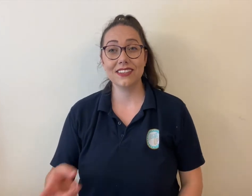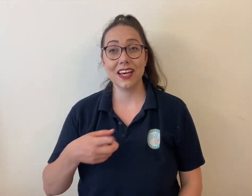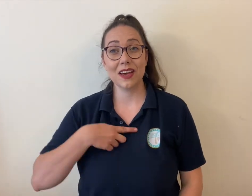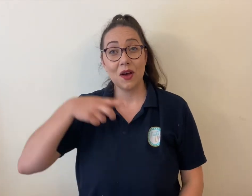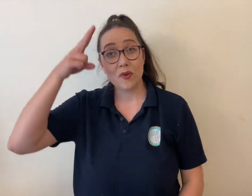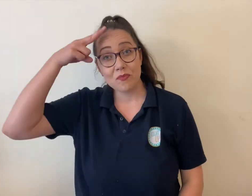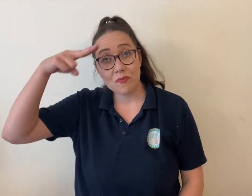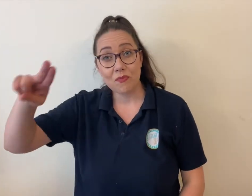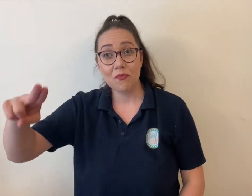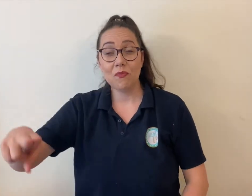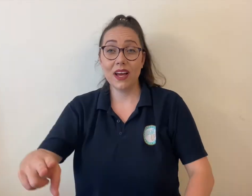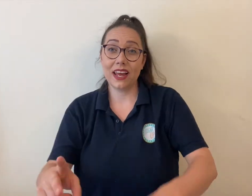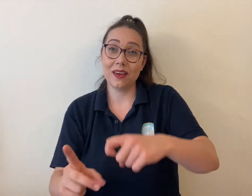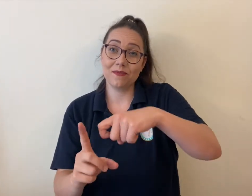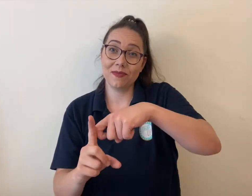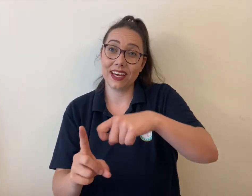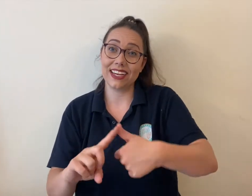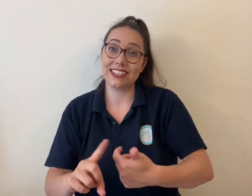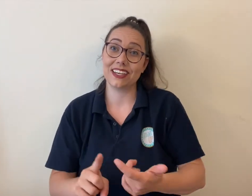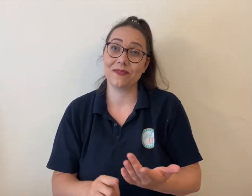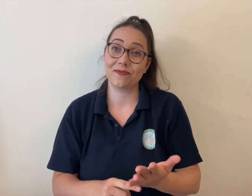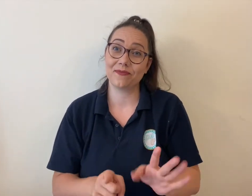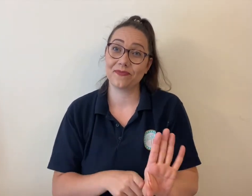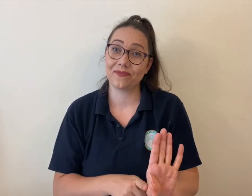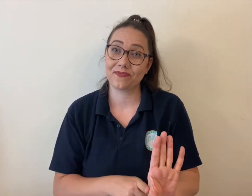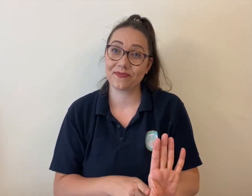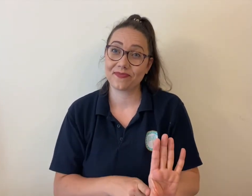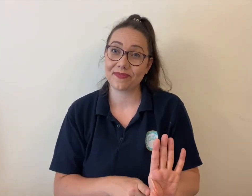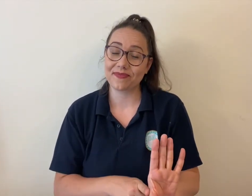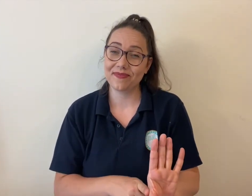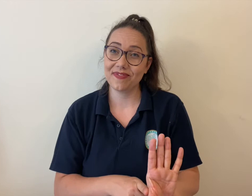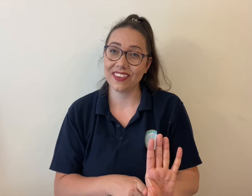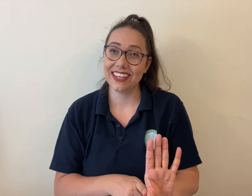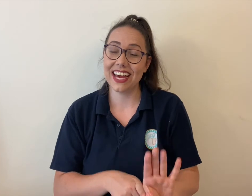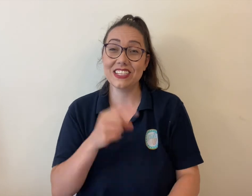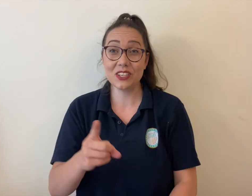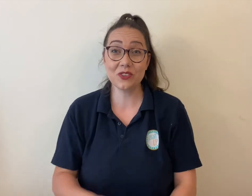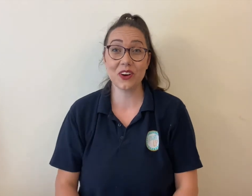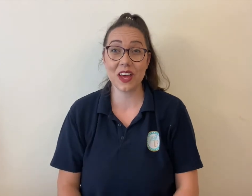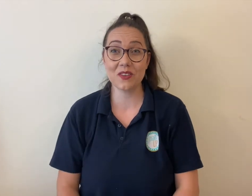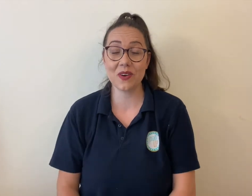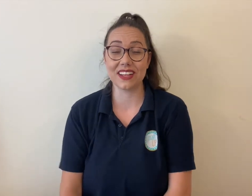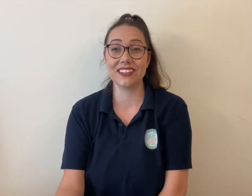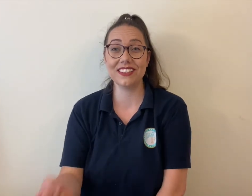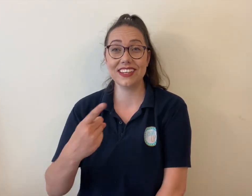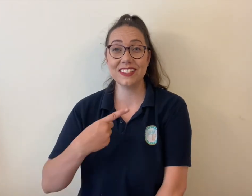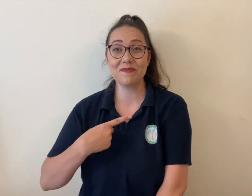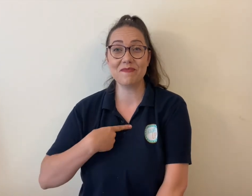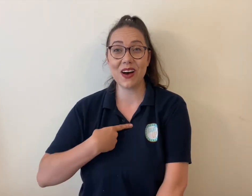say, my name, Katy. Yeah, so you try that as well. So do this,